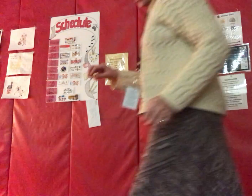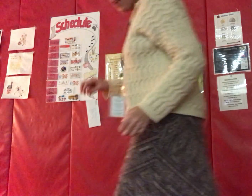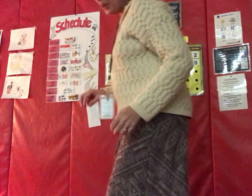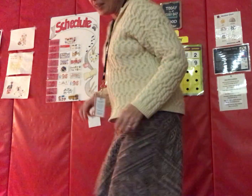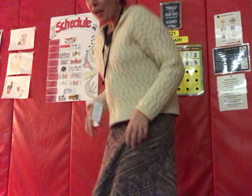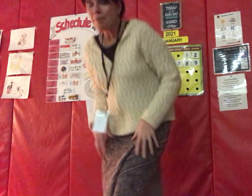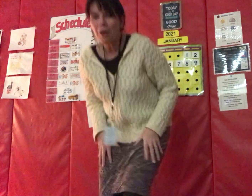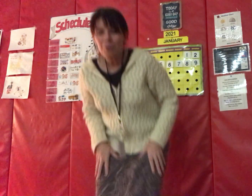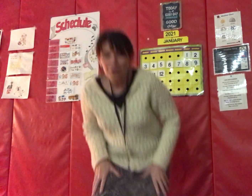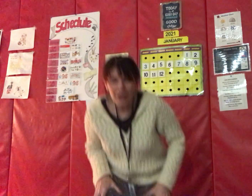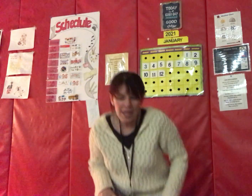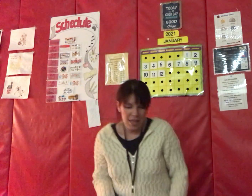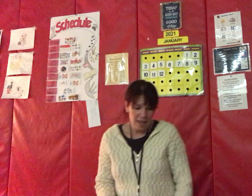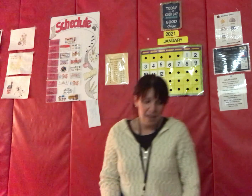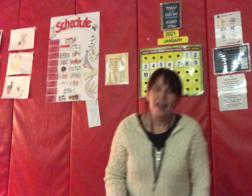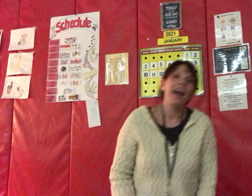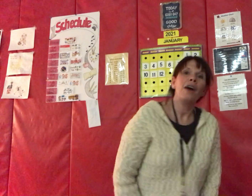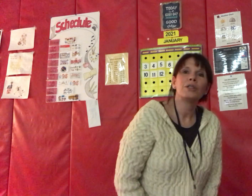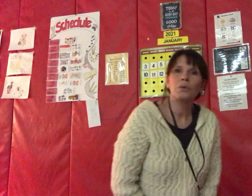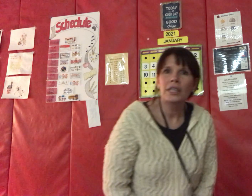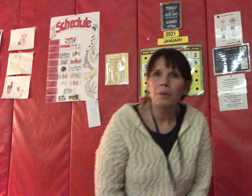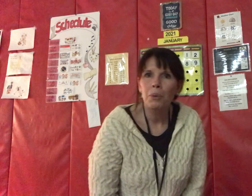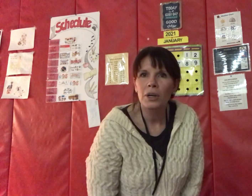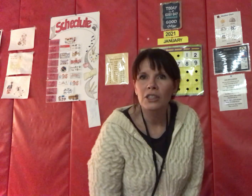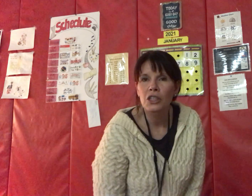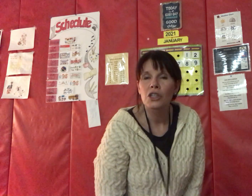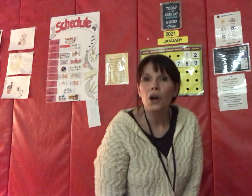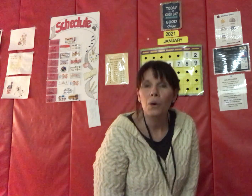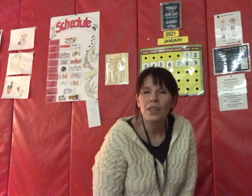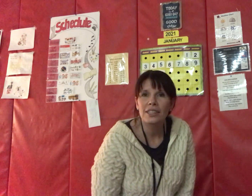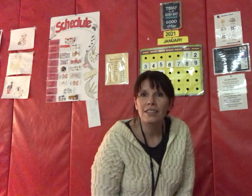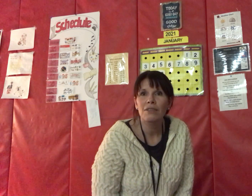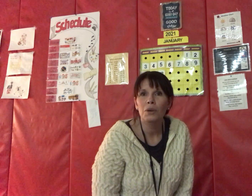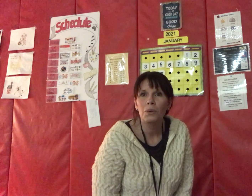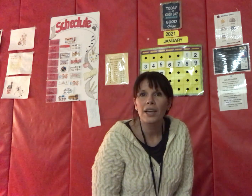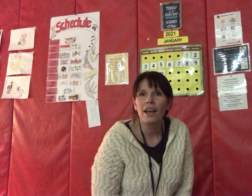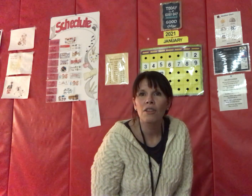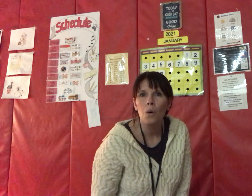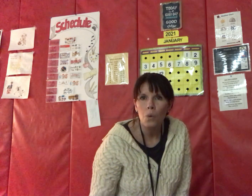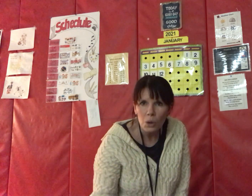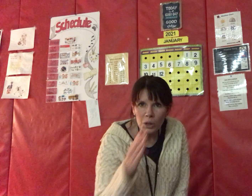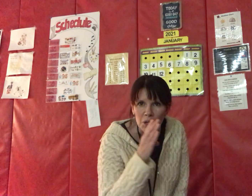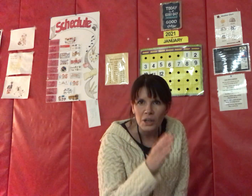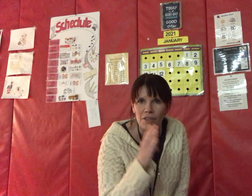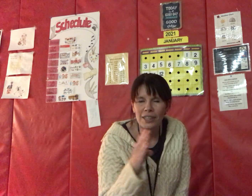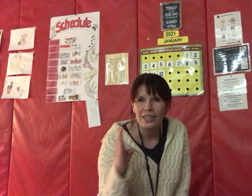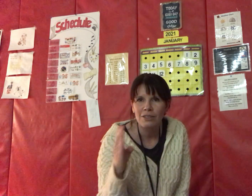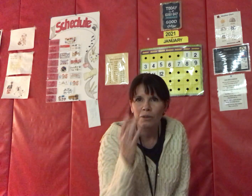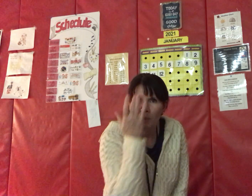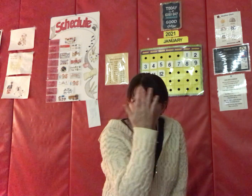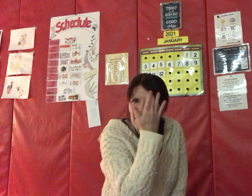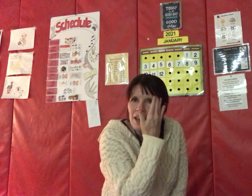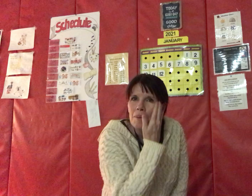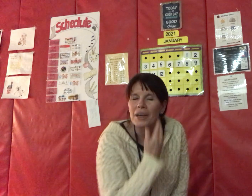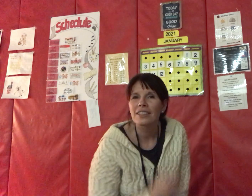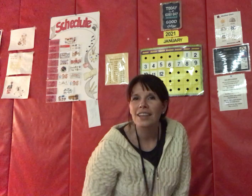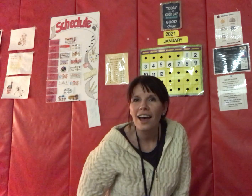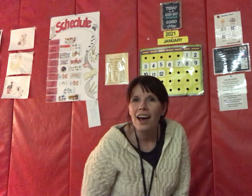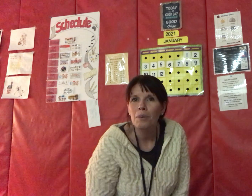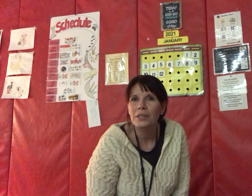And we talk about how it's really important to know the days of the week and the order of the days of the week, because that helps us